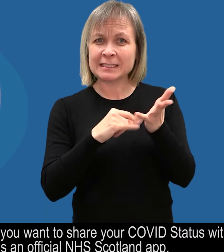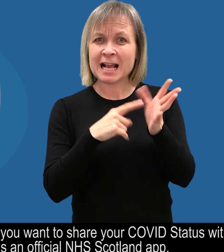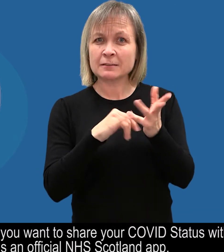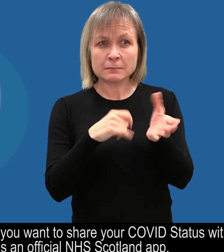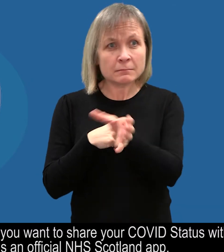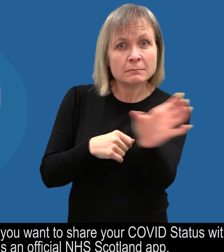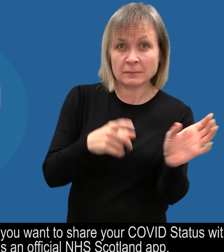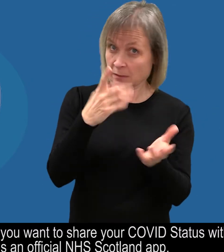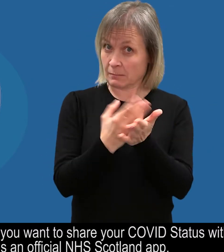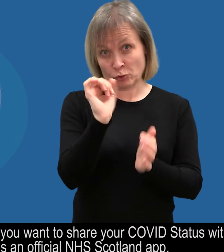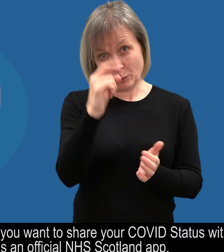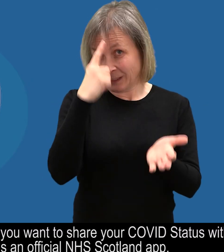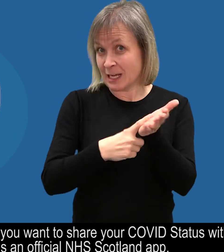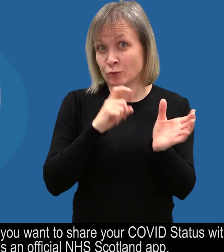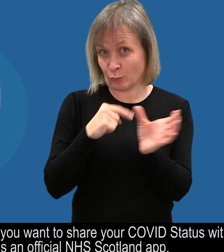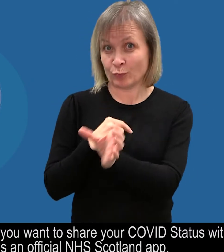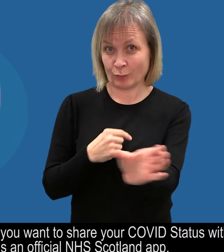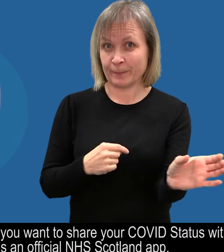You decide who you want to share your COVID status with.